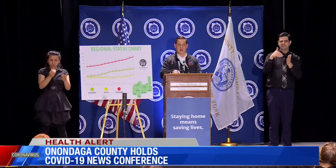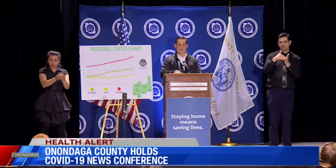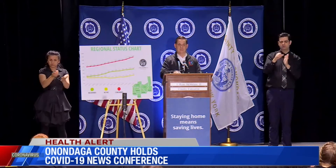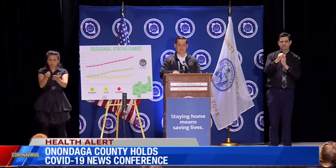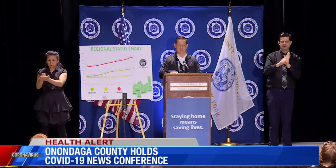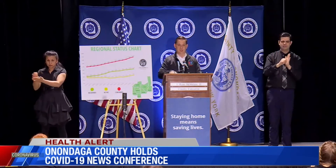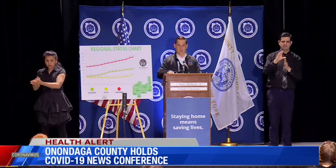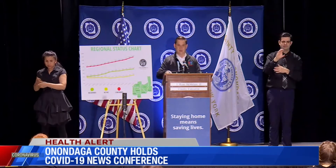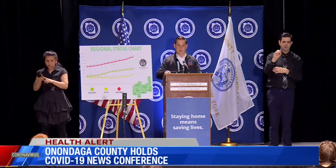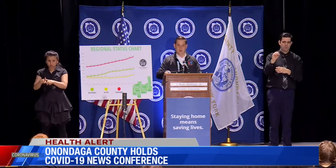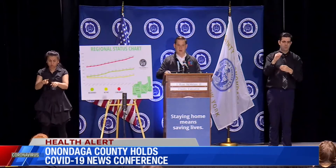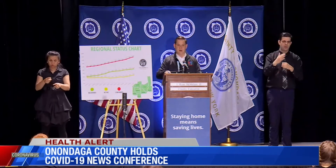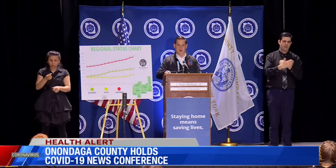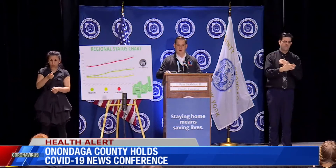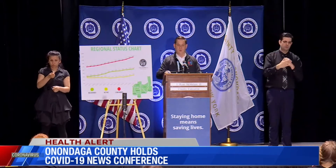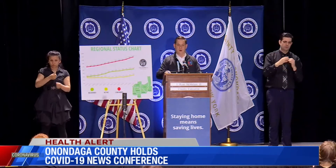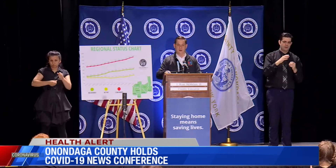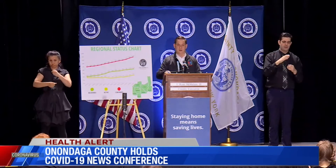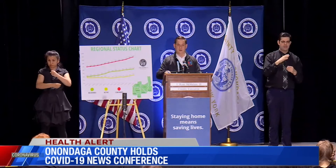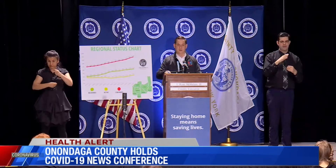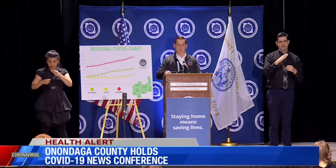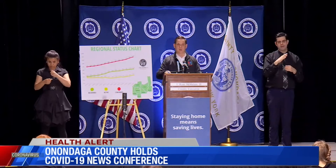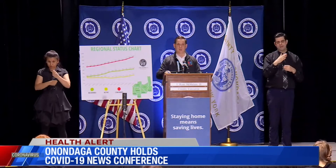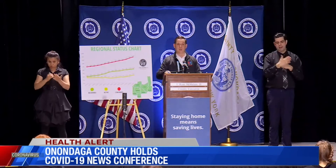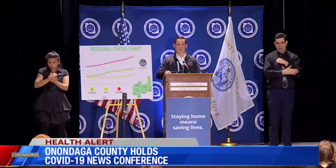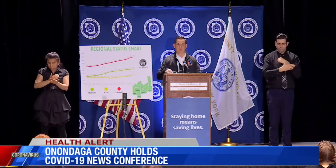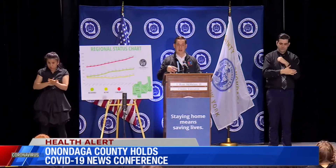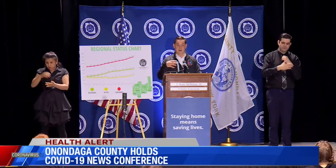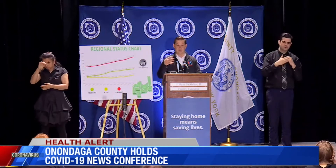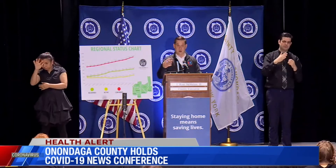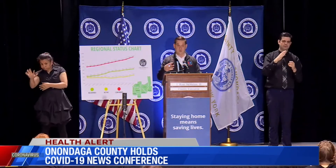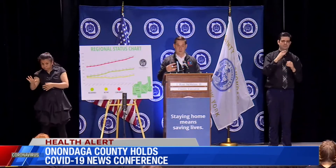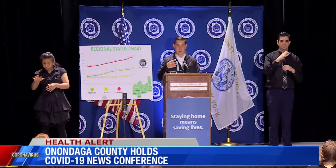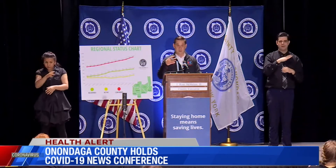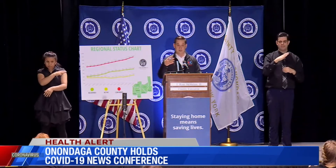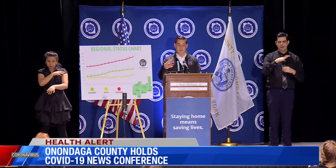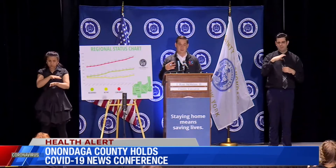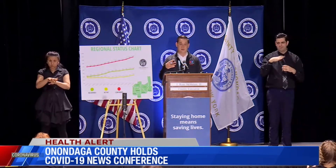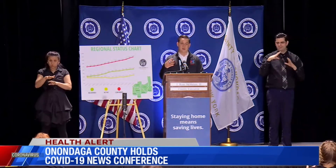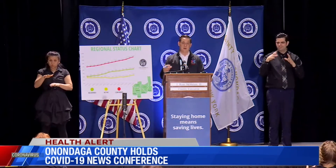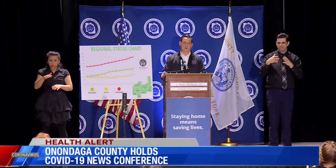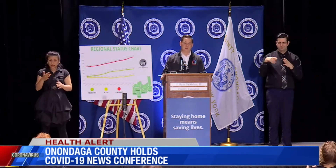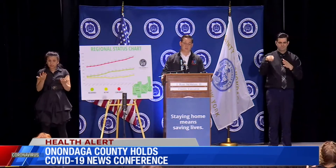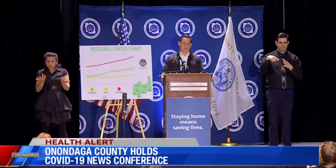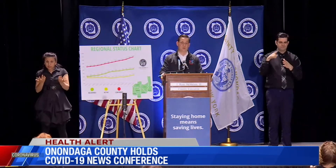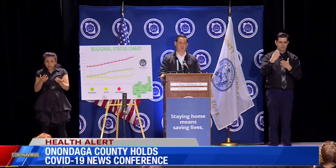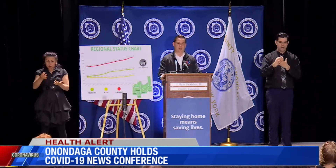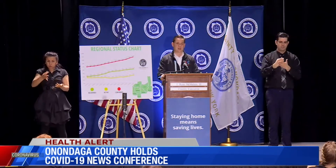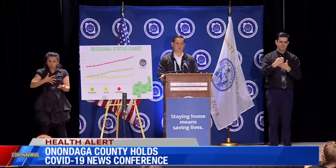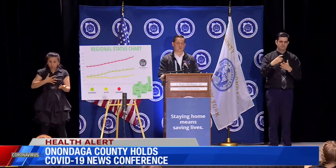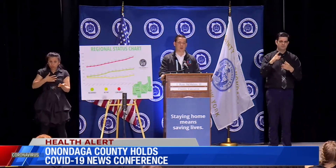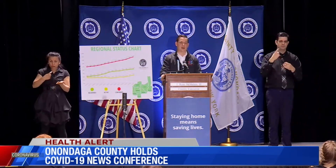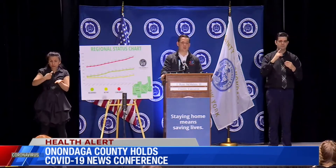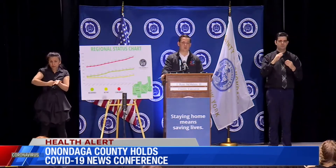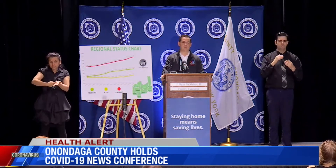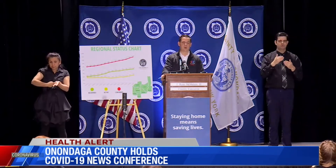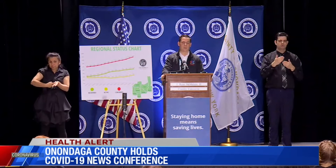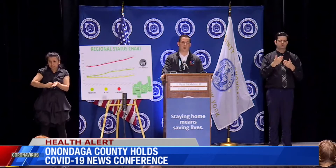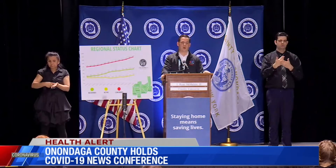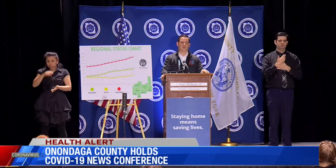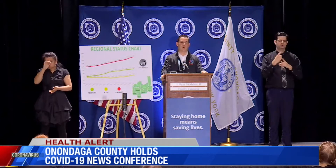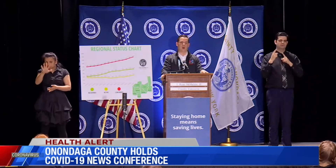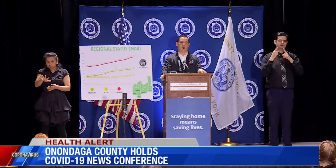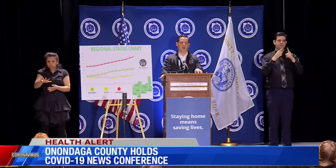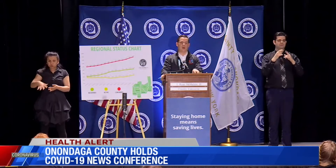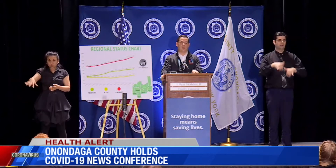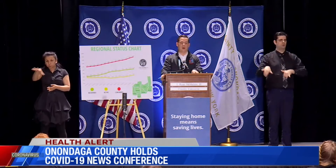Council on messaging what the new standards are for businesses. There needs to be a communication strategy.